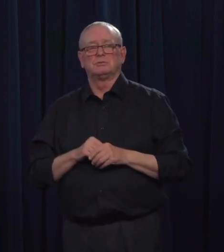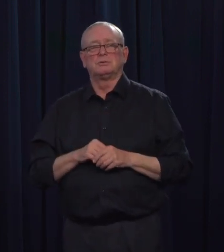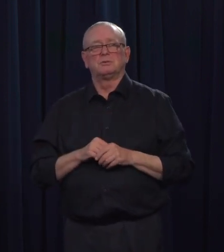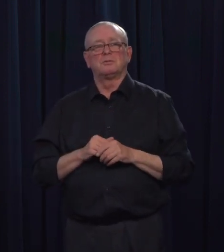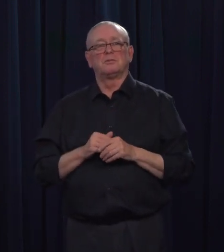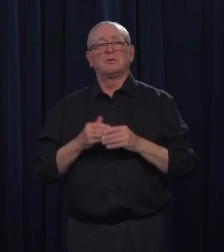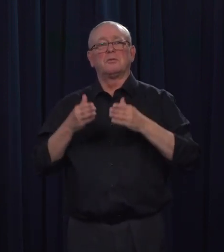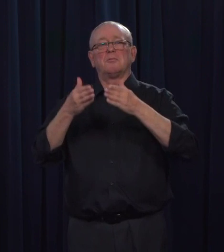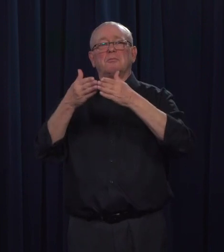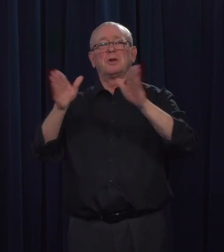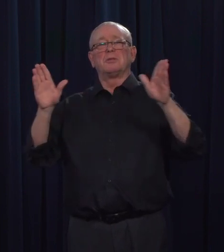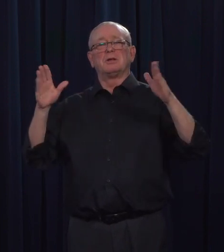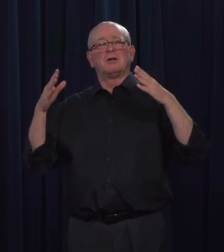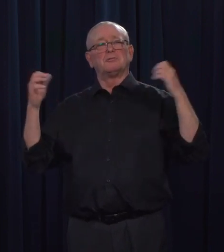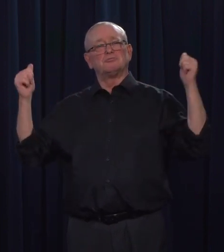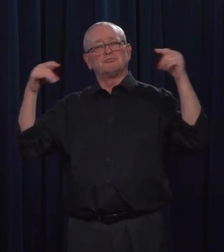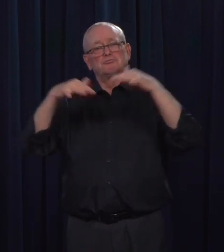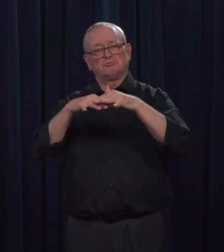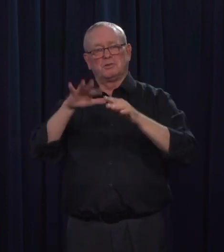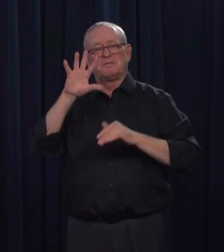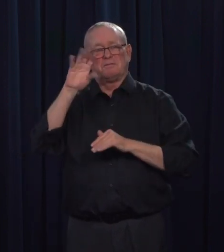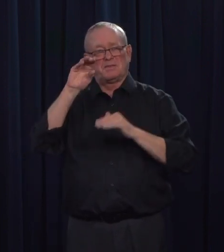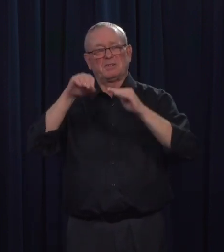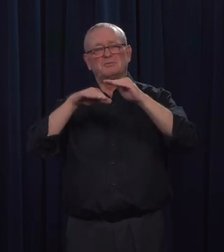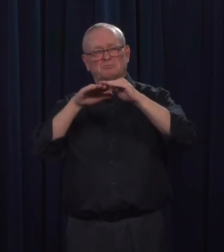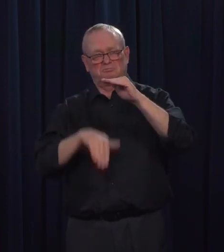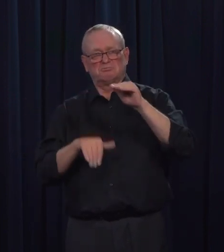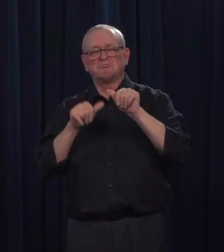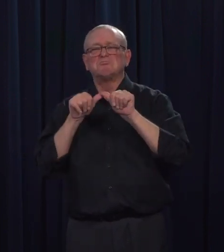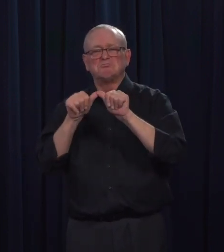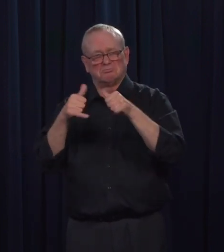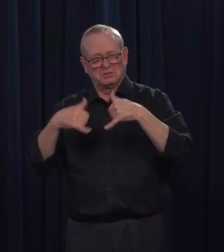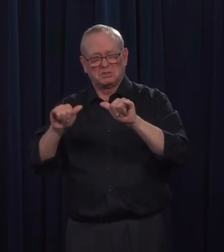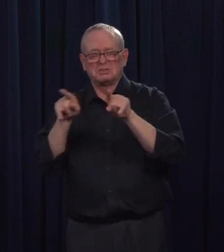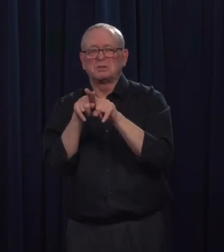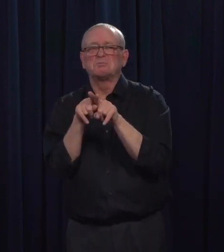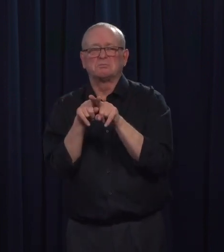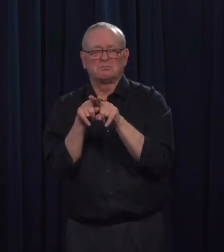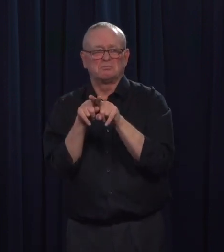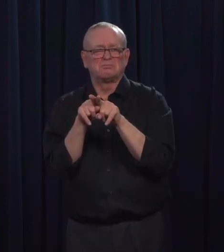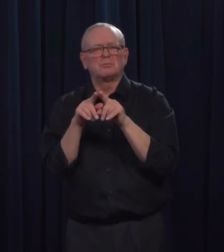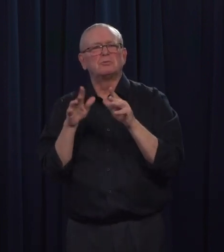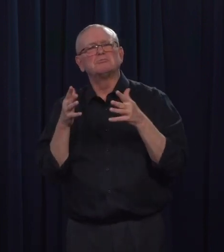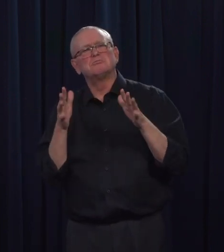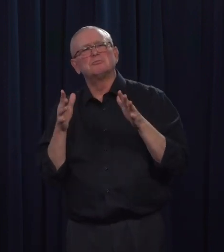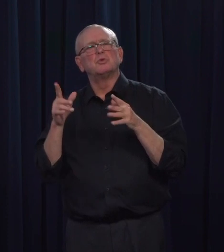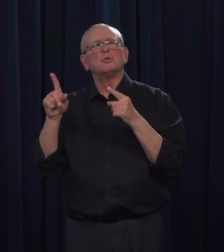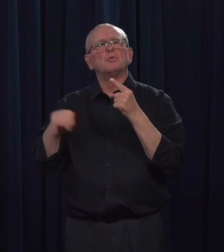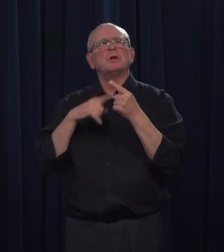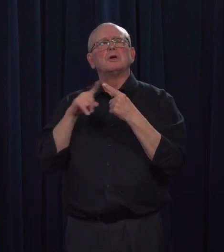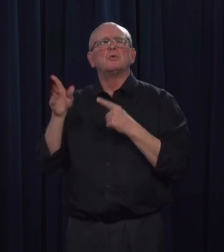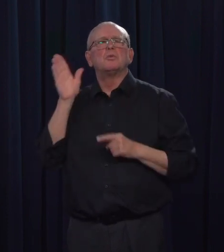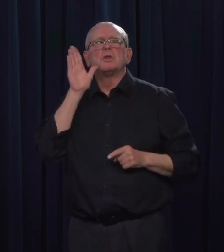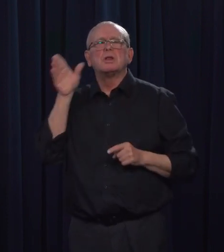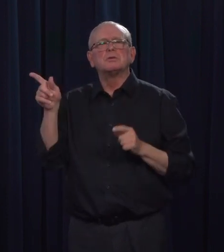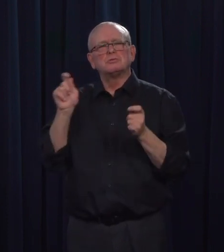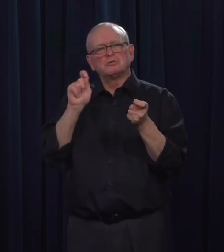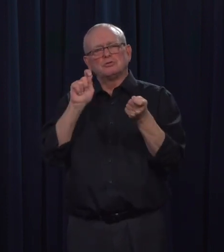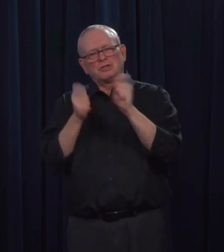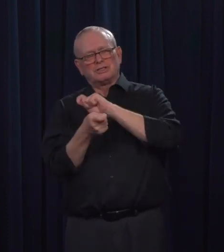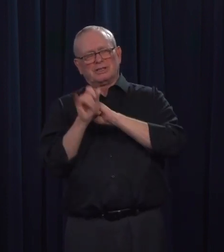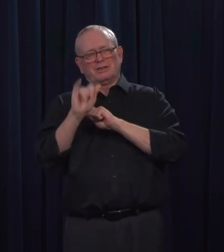you change that, or why are we still having that max of 50? So all of